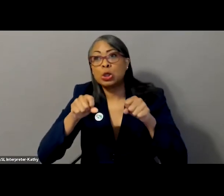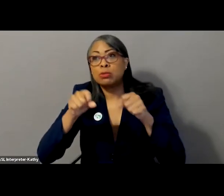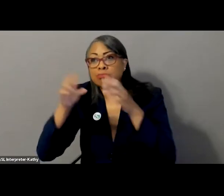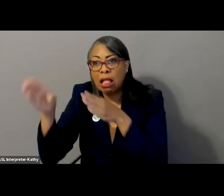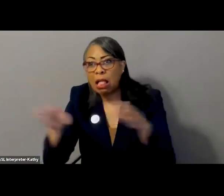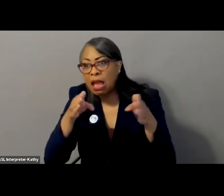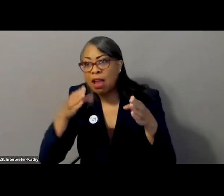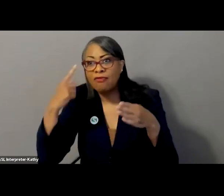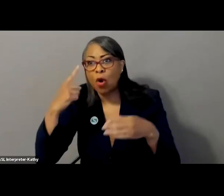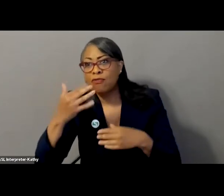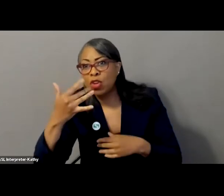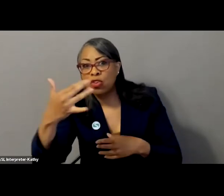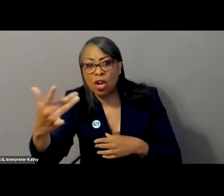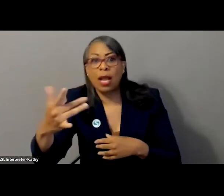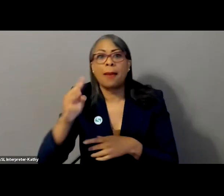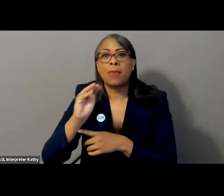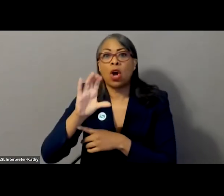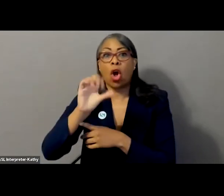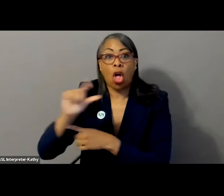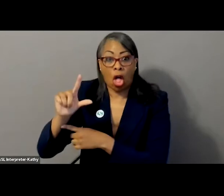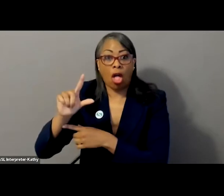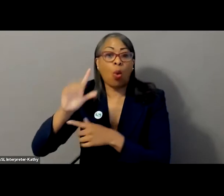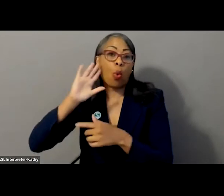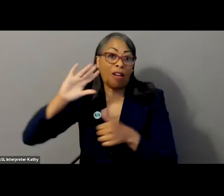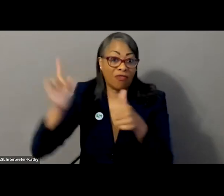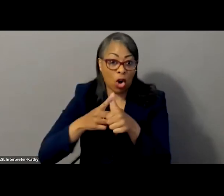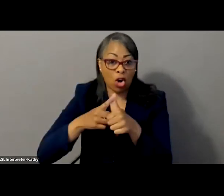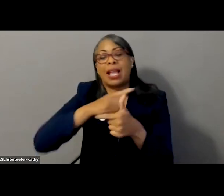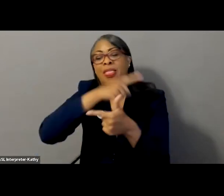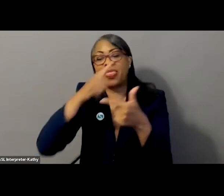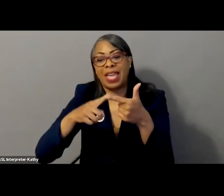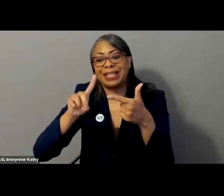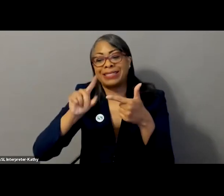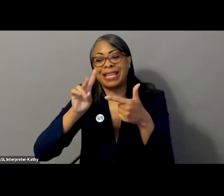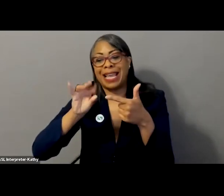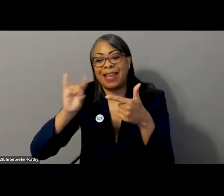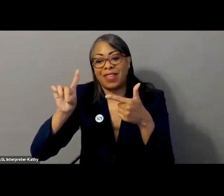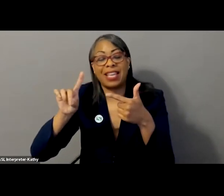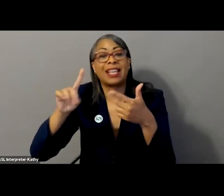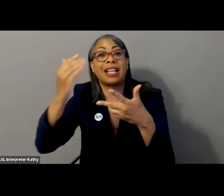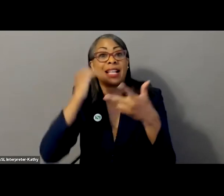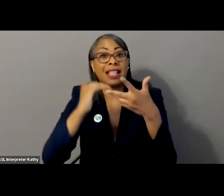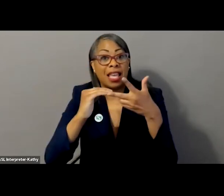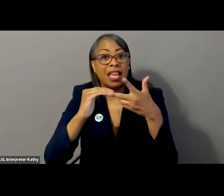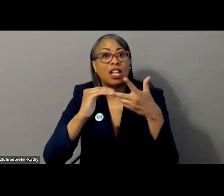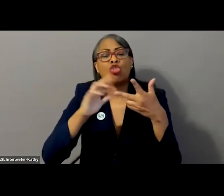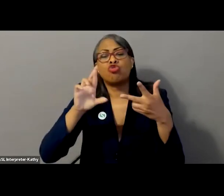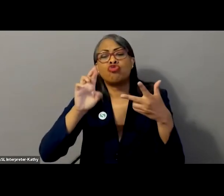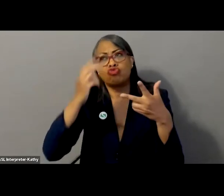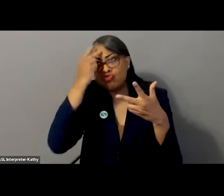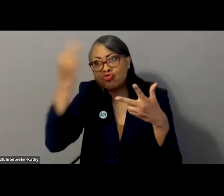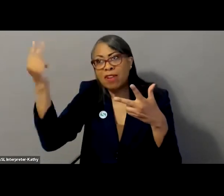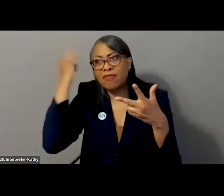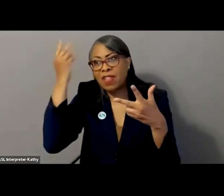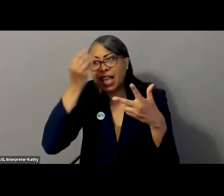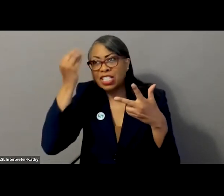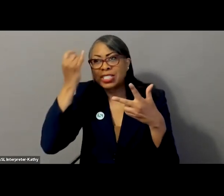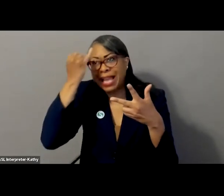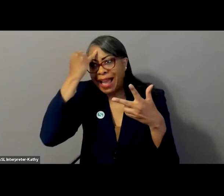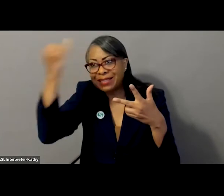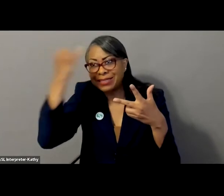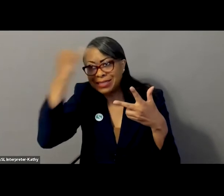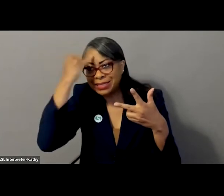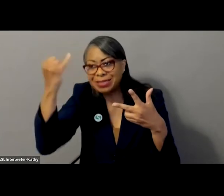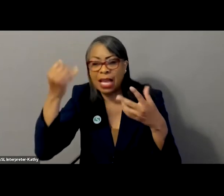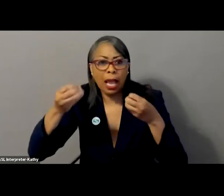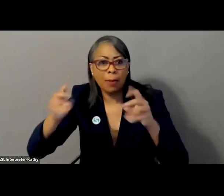from McCall first, and then from David. And then the next component will be to hear reflections on ideas and opportunities raised